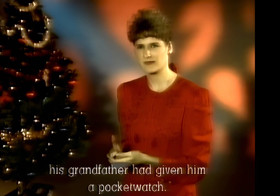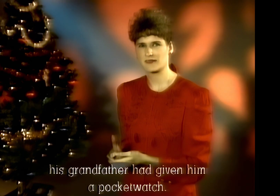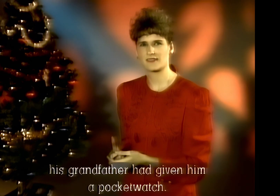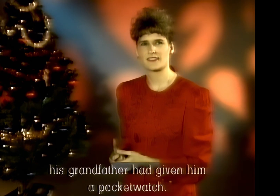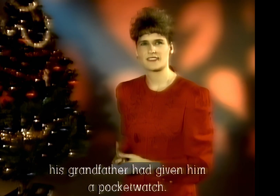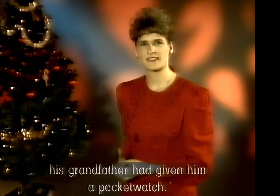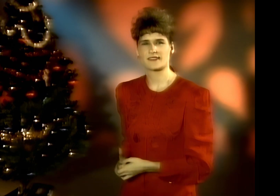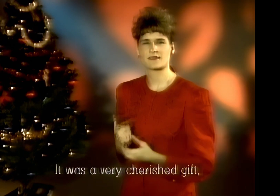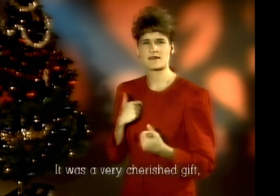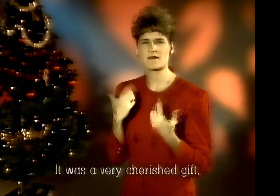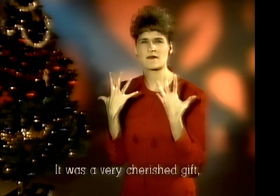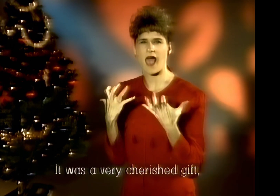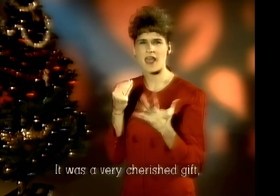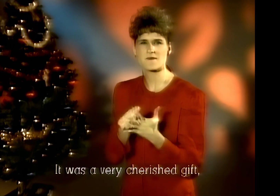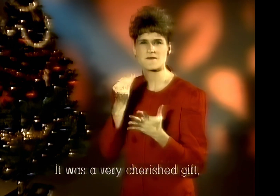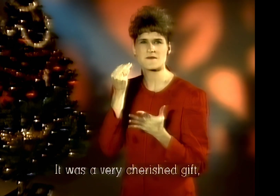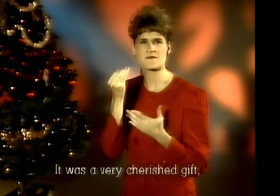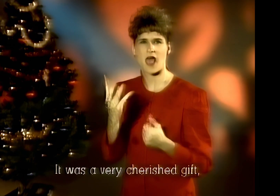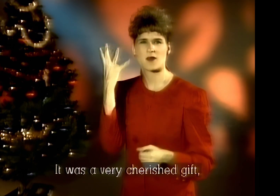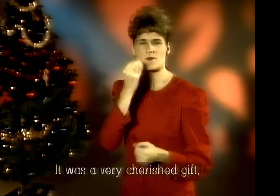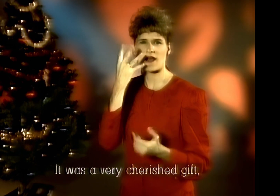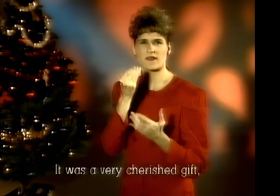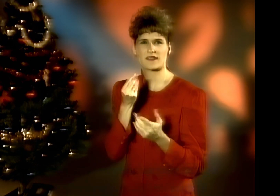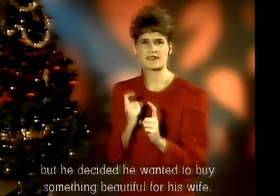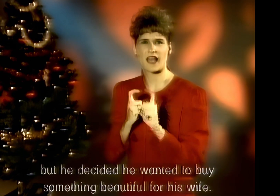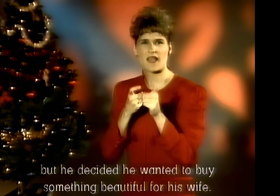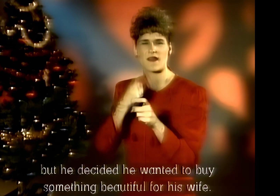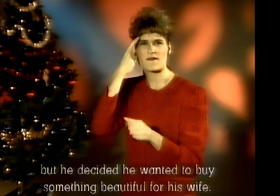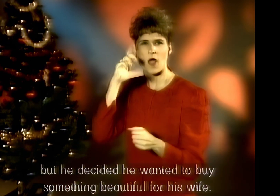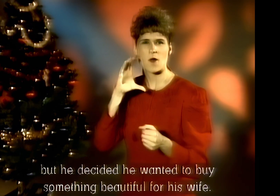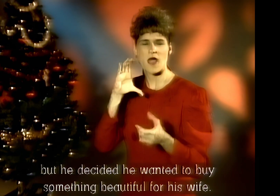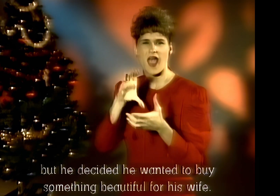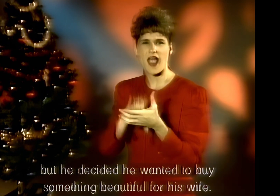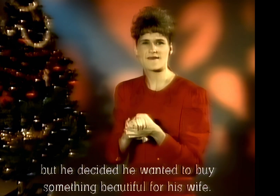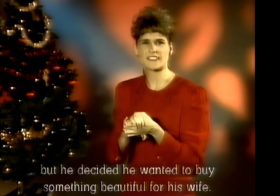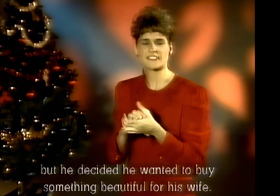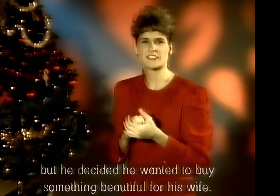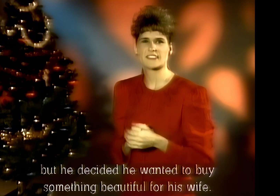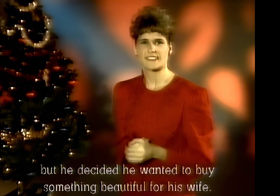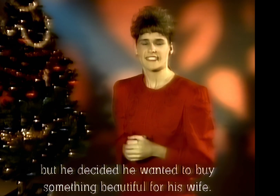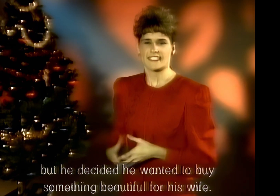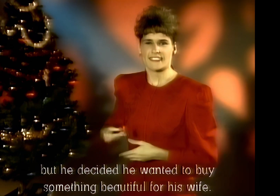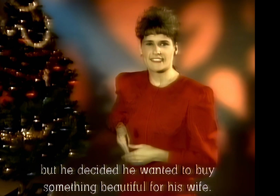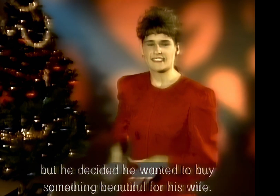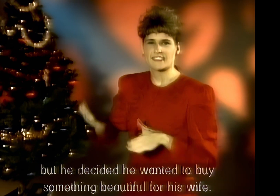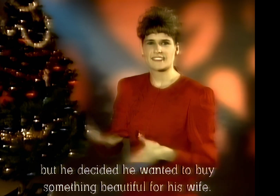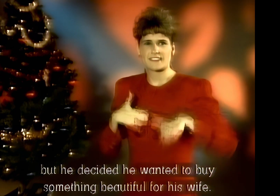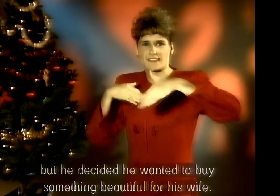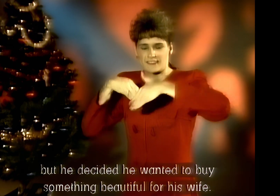given him this pocket watch. It was a very cherished gift, but he decided he needed to buy something beautiful for his